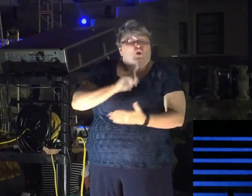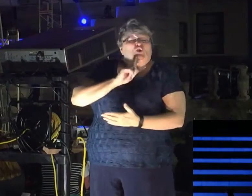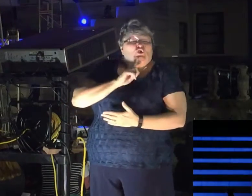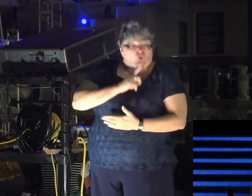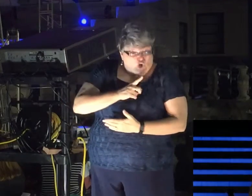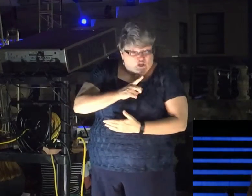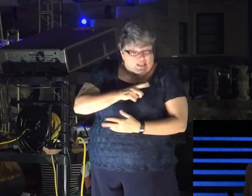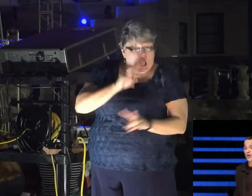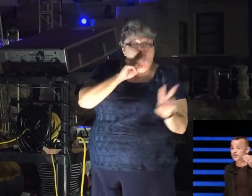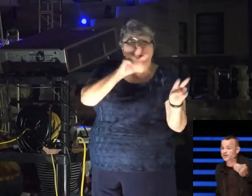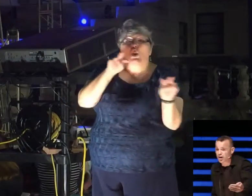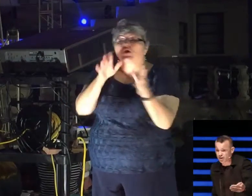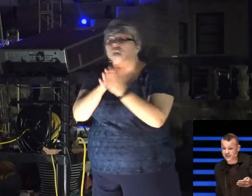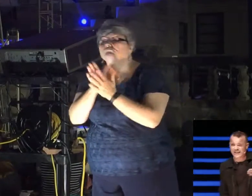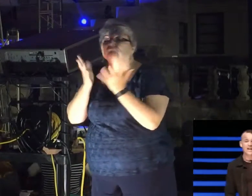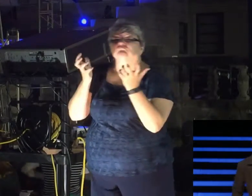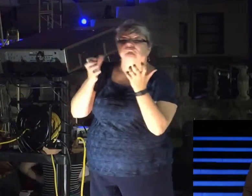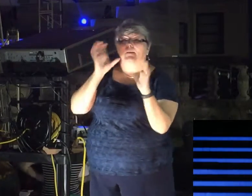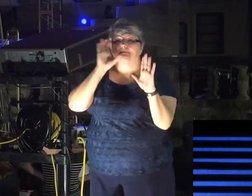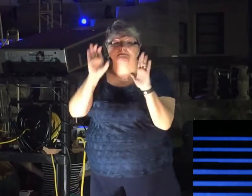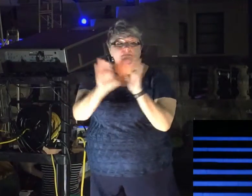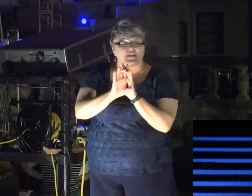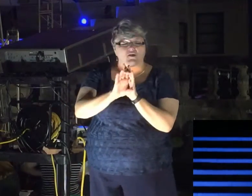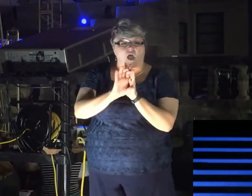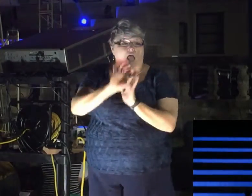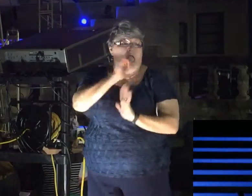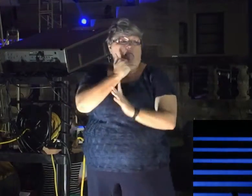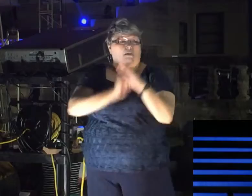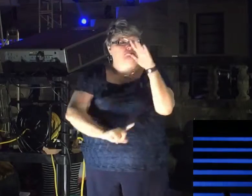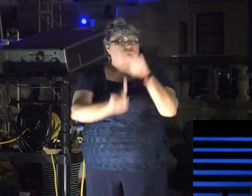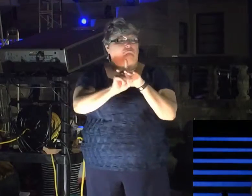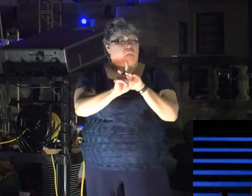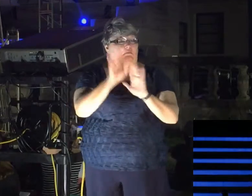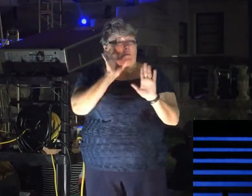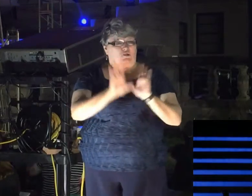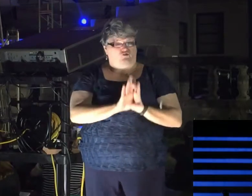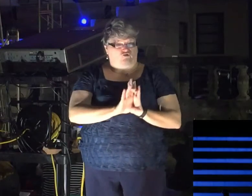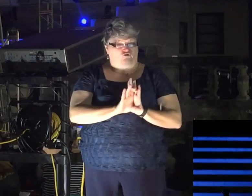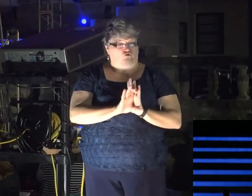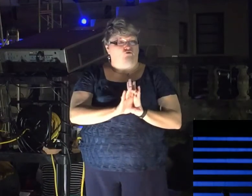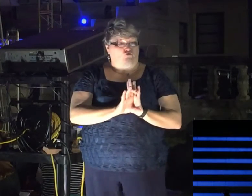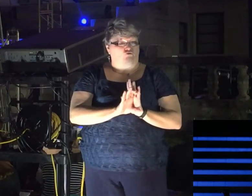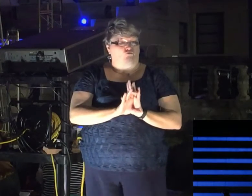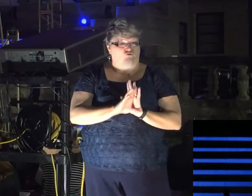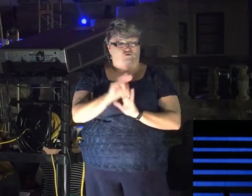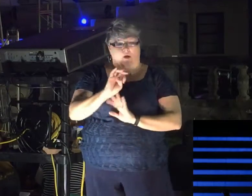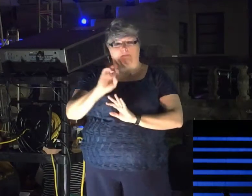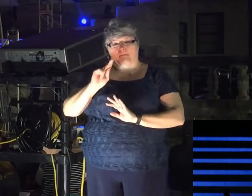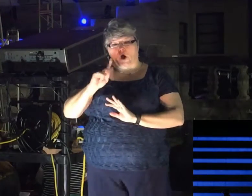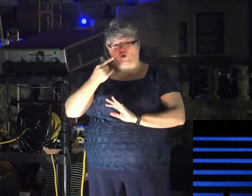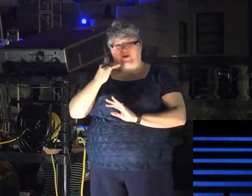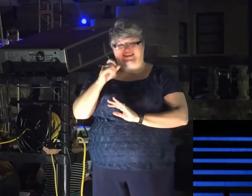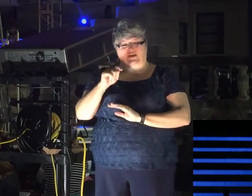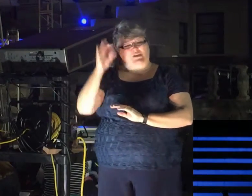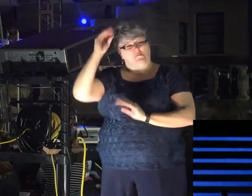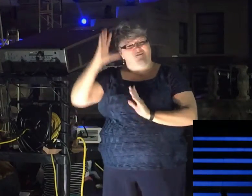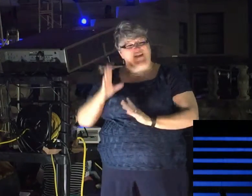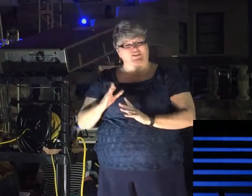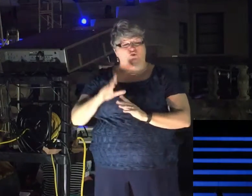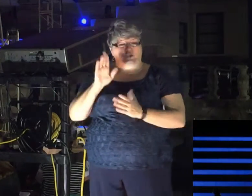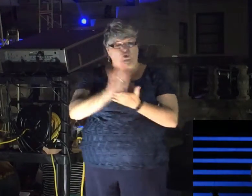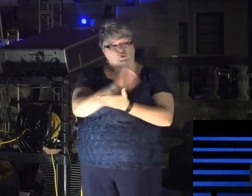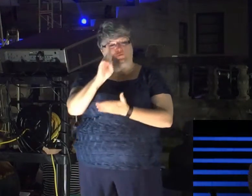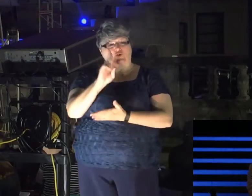way, and before you're certainly looking for the kinds of images you're going to stumble onto. And so Mark Regnerus is